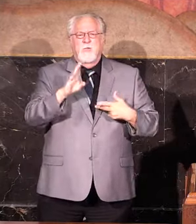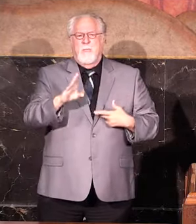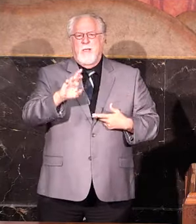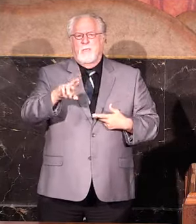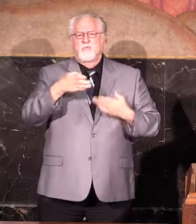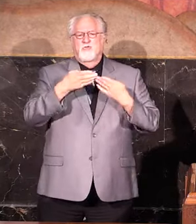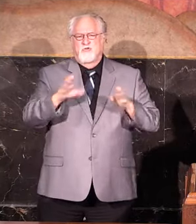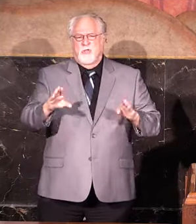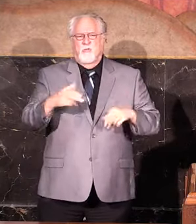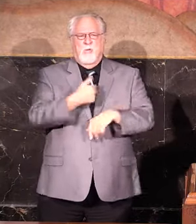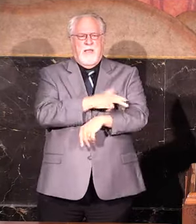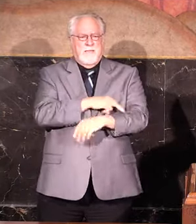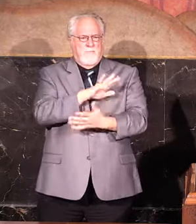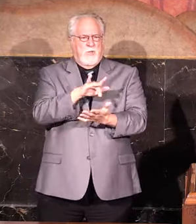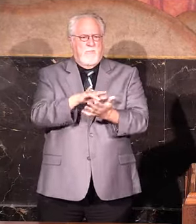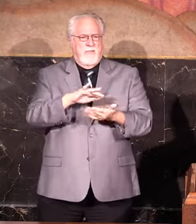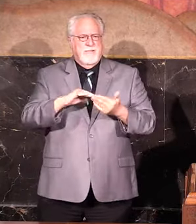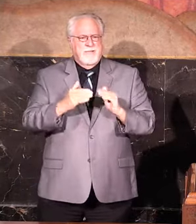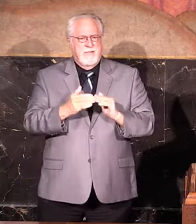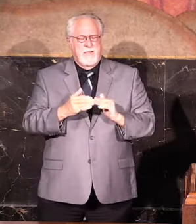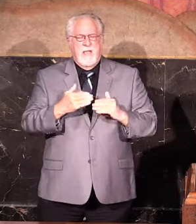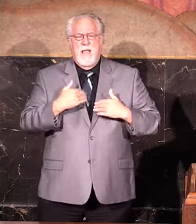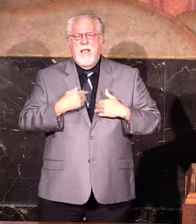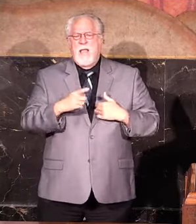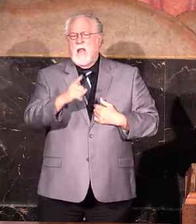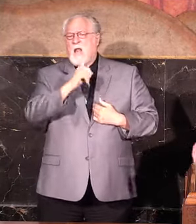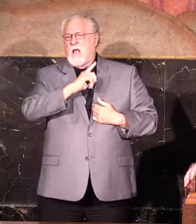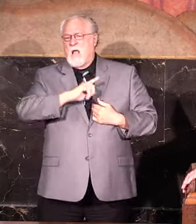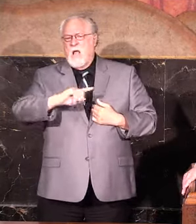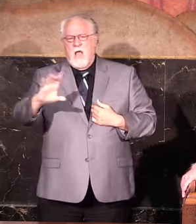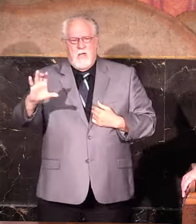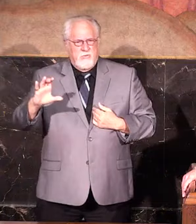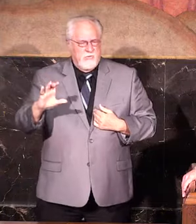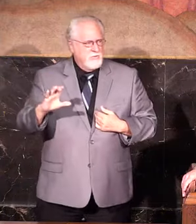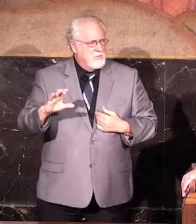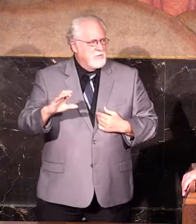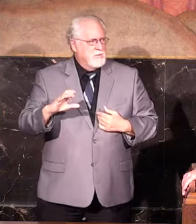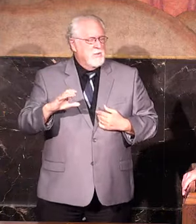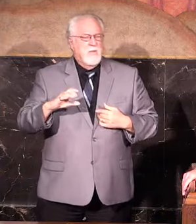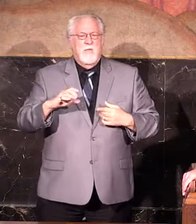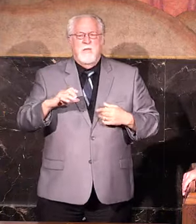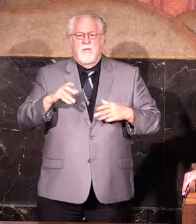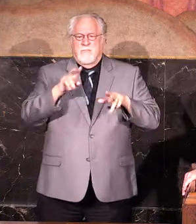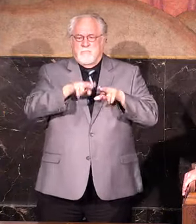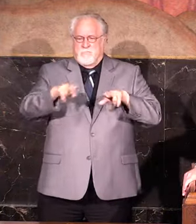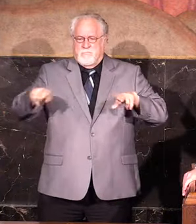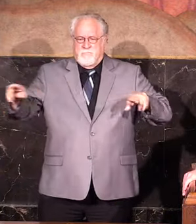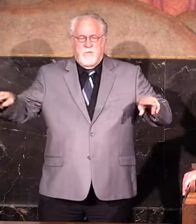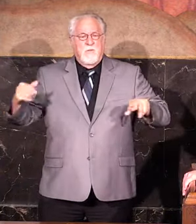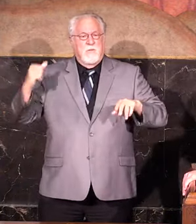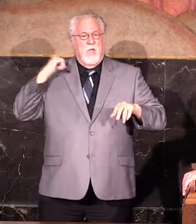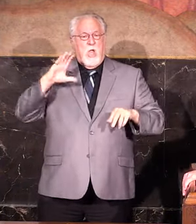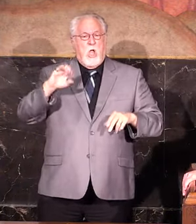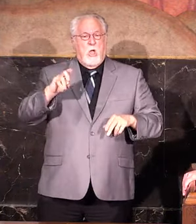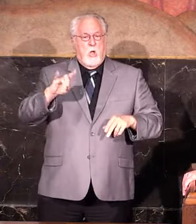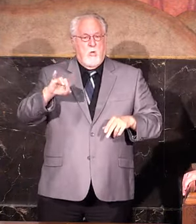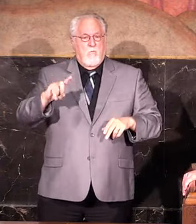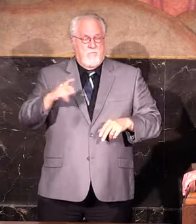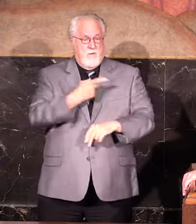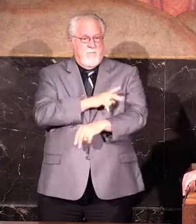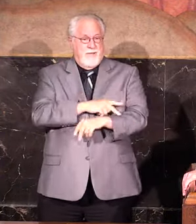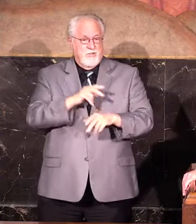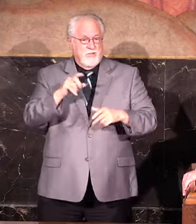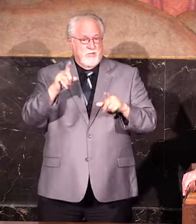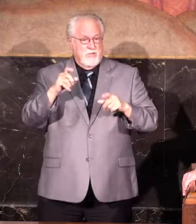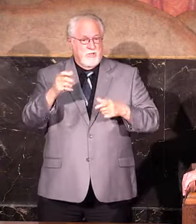today, and there were hundreds of hearts on the wall behind me. Those were all COVID patients who had been treated at that